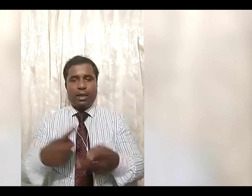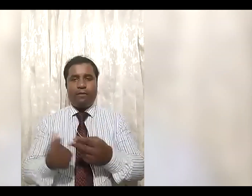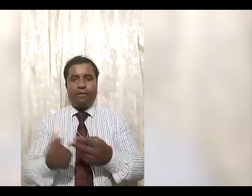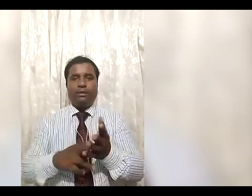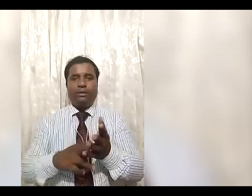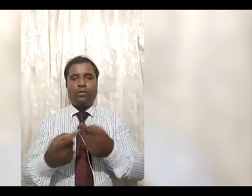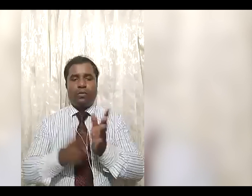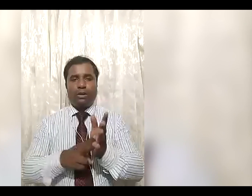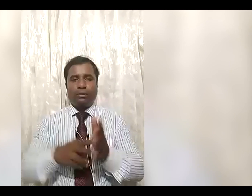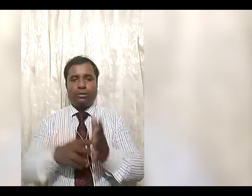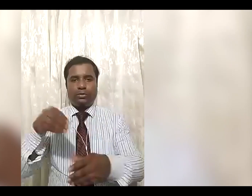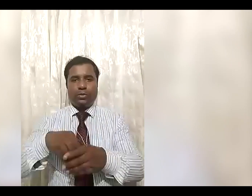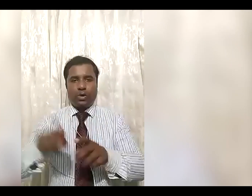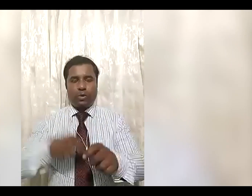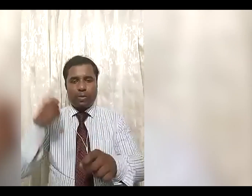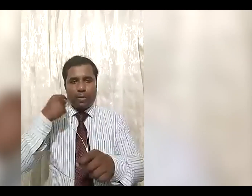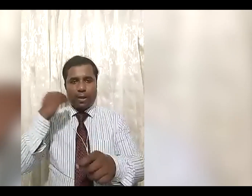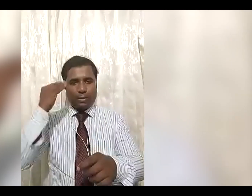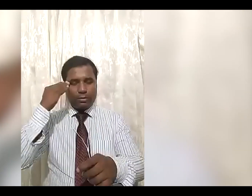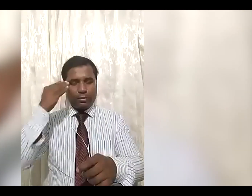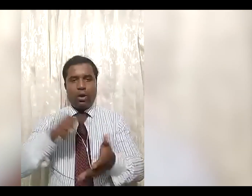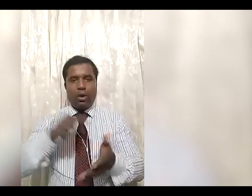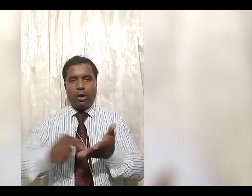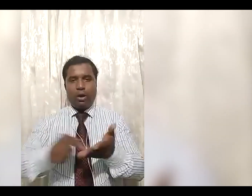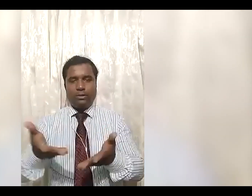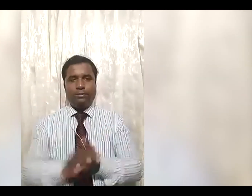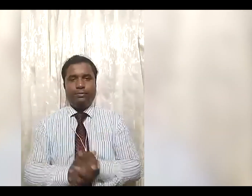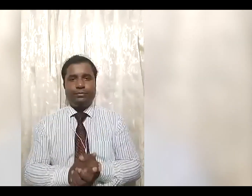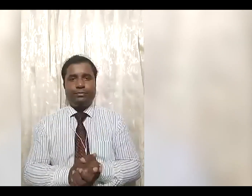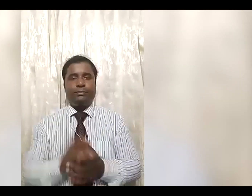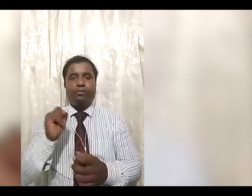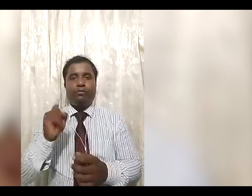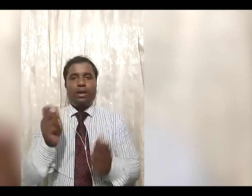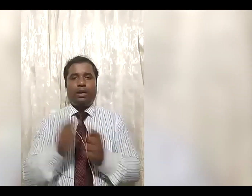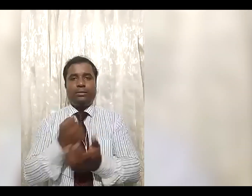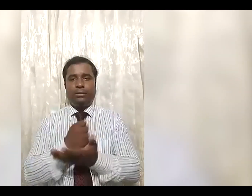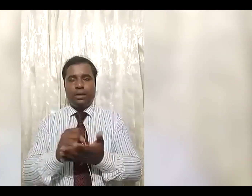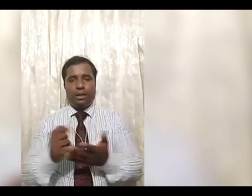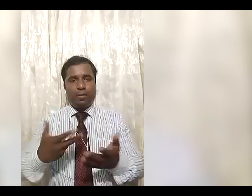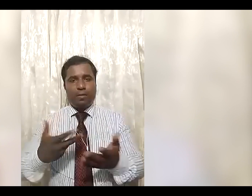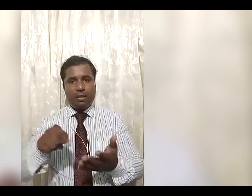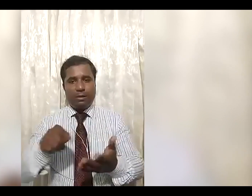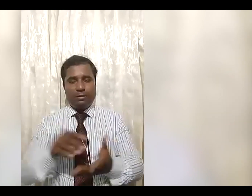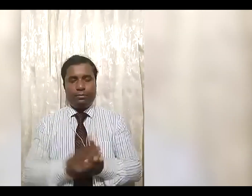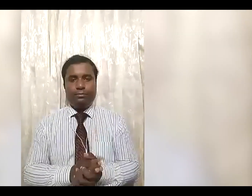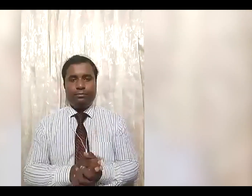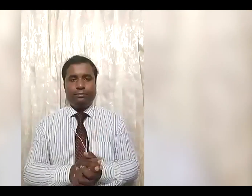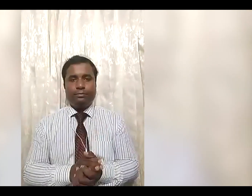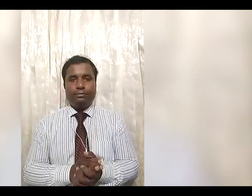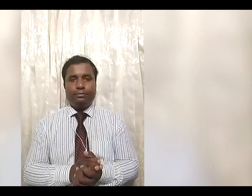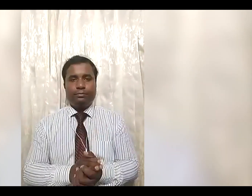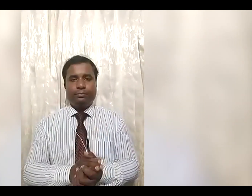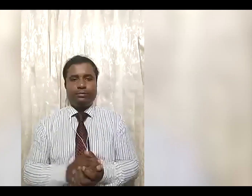collection of how many people with disabilities there are. So the Center for Disease Control here in the US estimates actually that 1 in 4